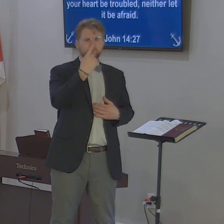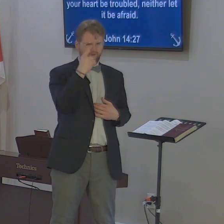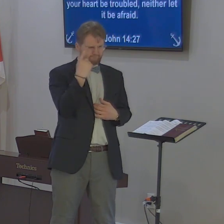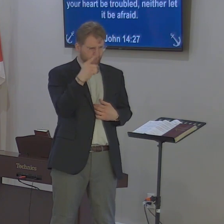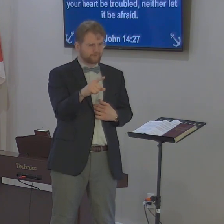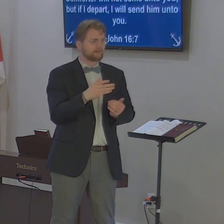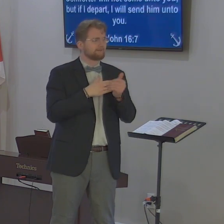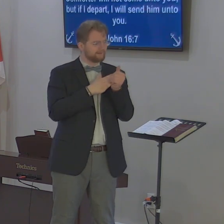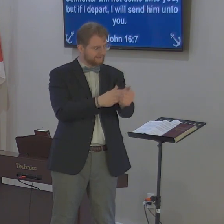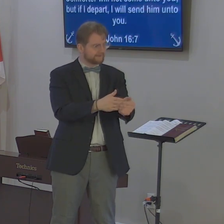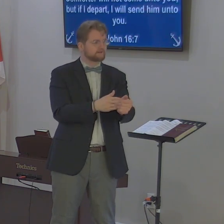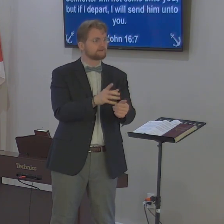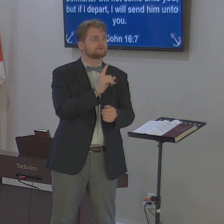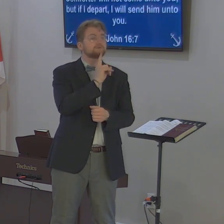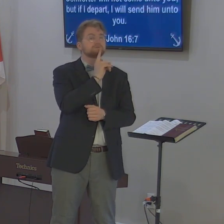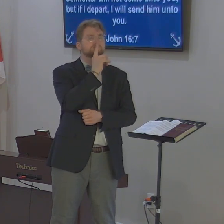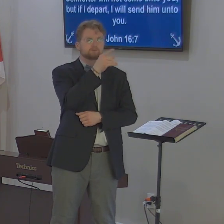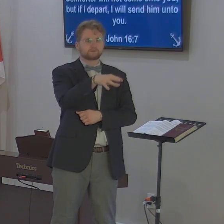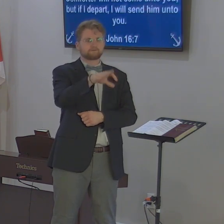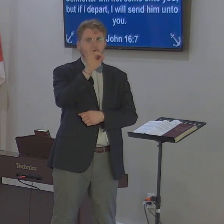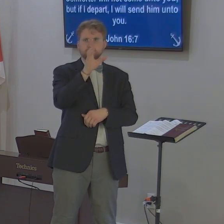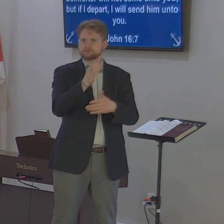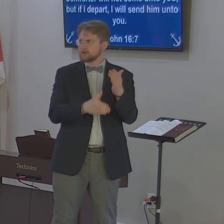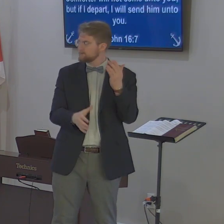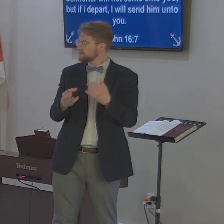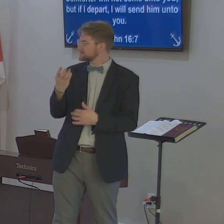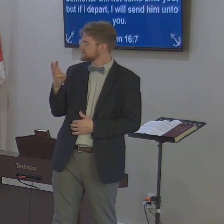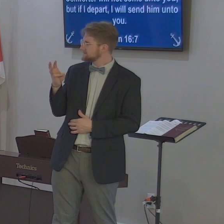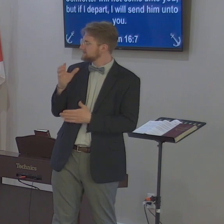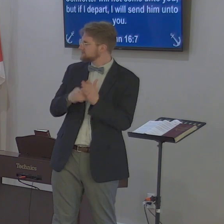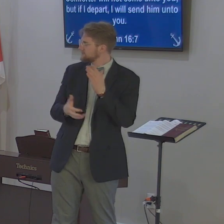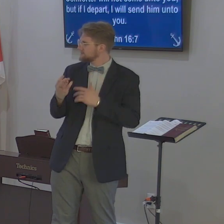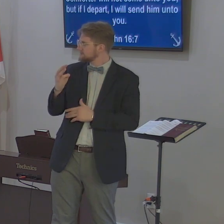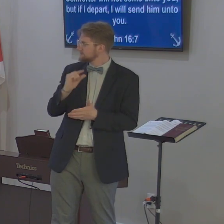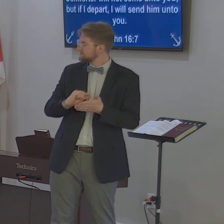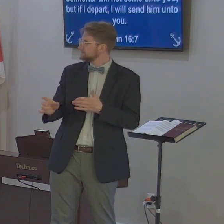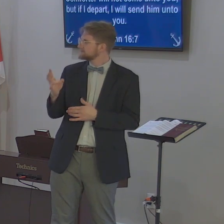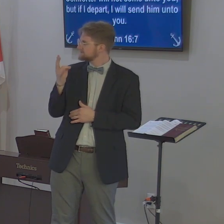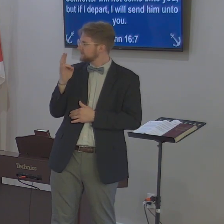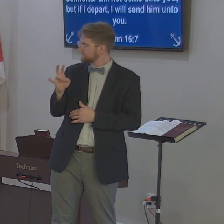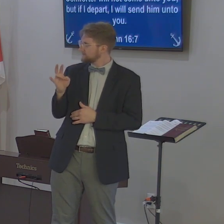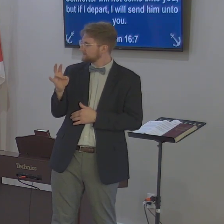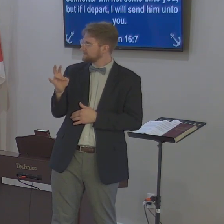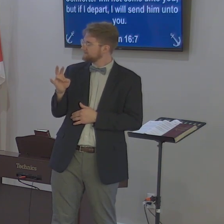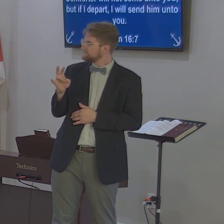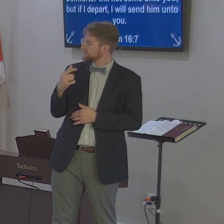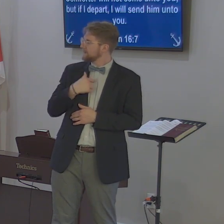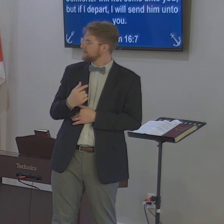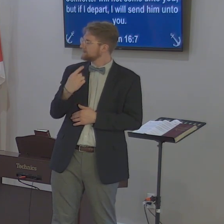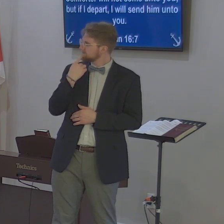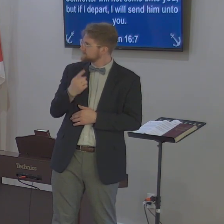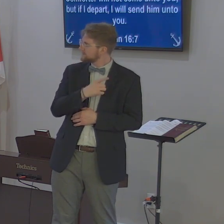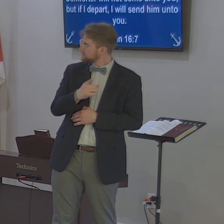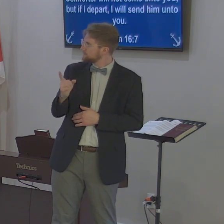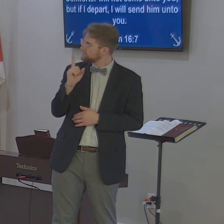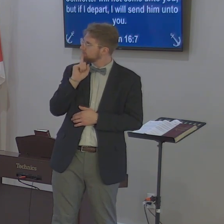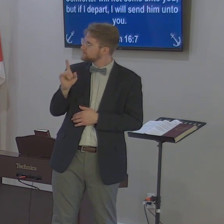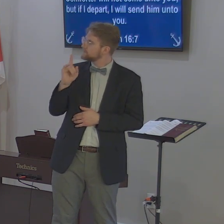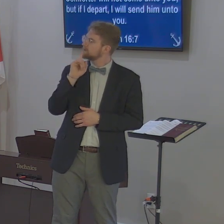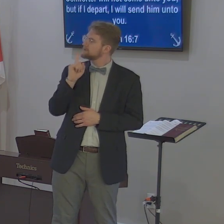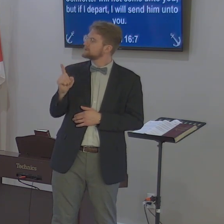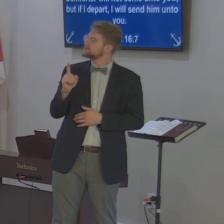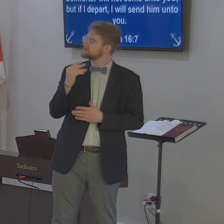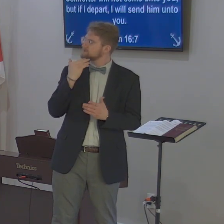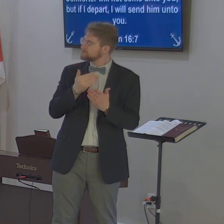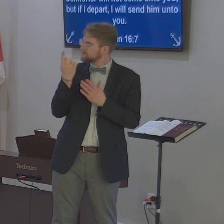to 16. Chapter 16 with me. Chapter 16, verse 7. Nevertheless, I tell you the truth. It is expedient for you that I